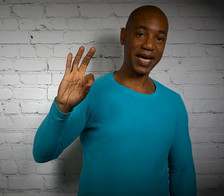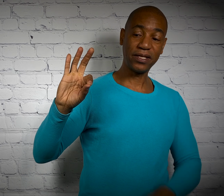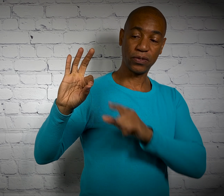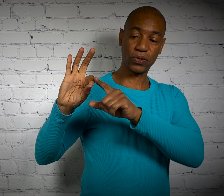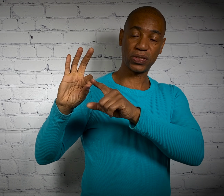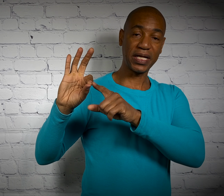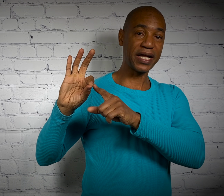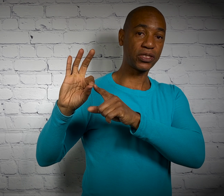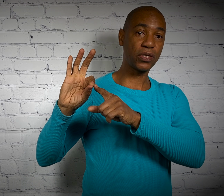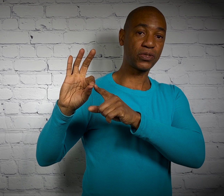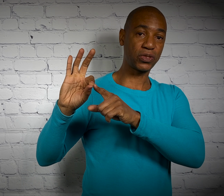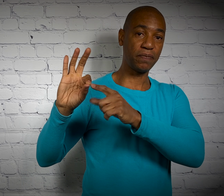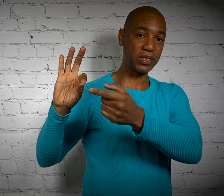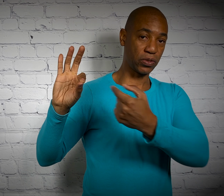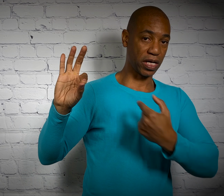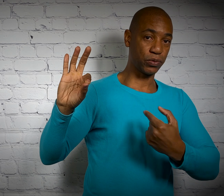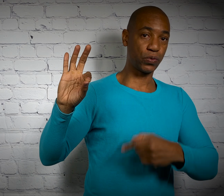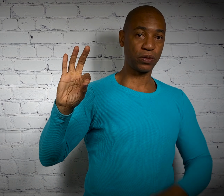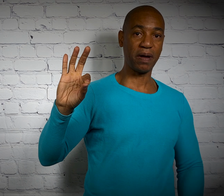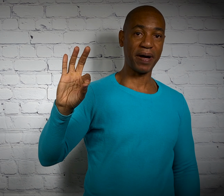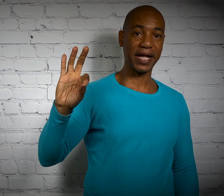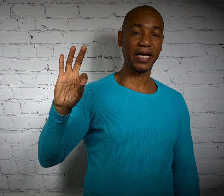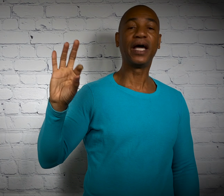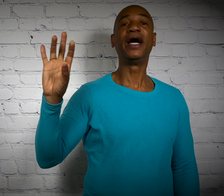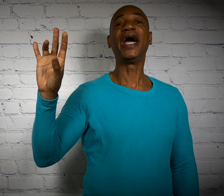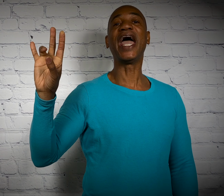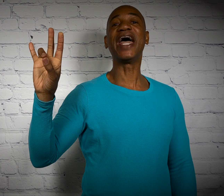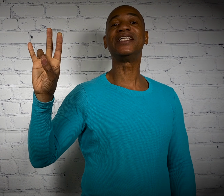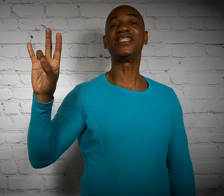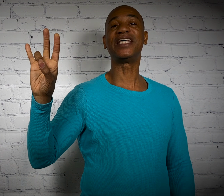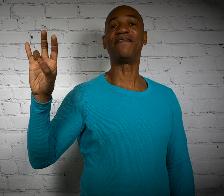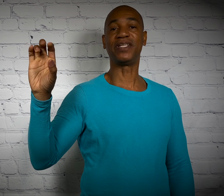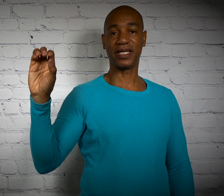69. Notice the 9 is closest to me, so it comes towards my body. And 70.